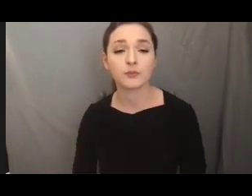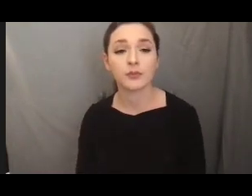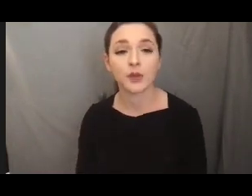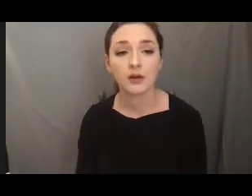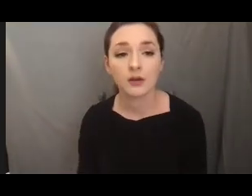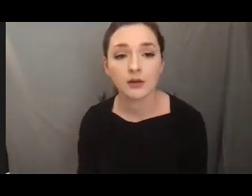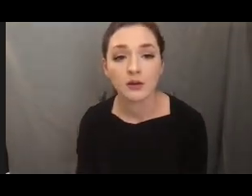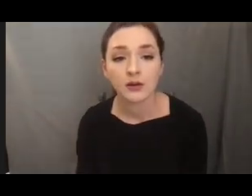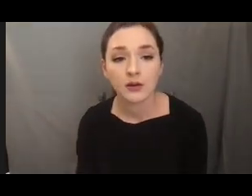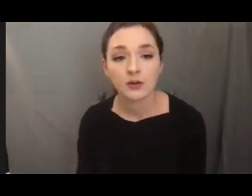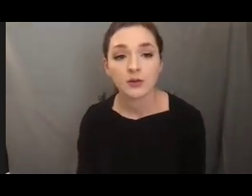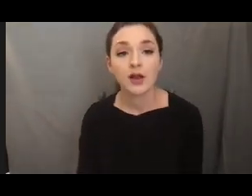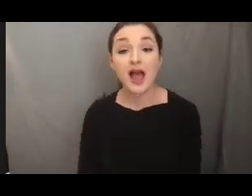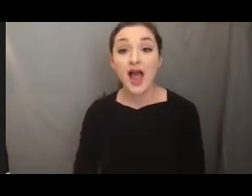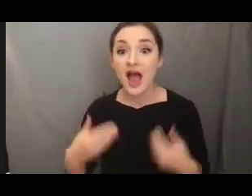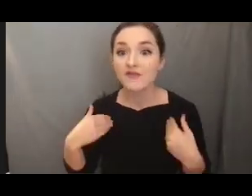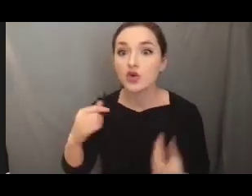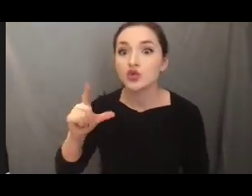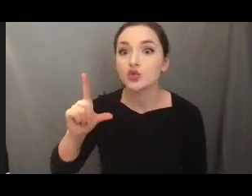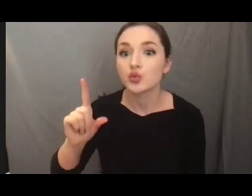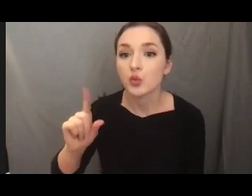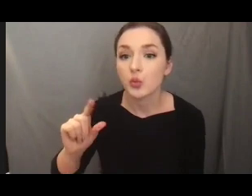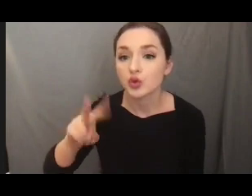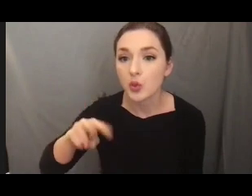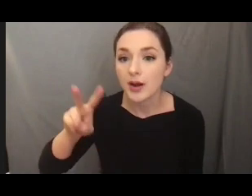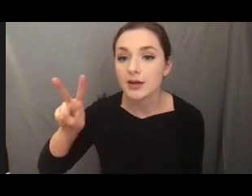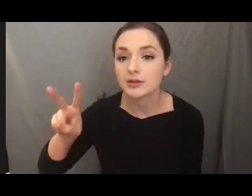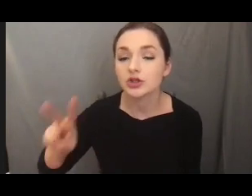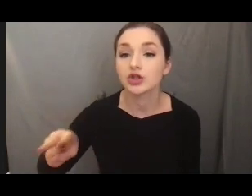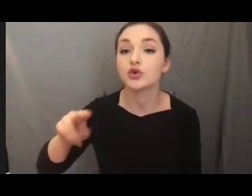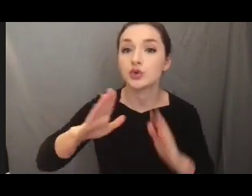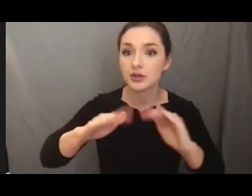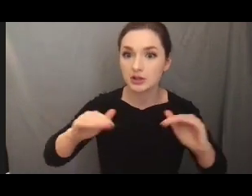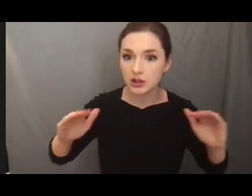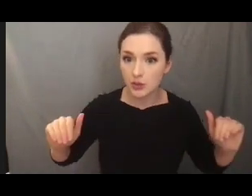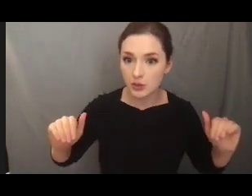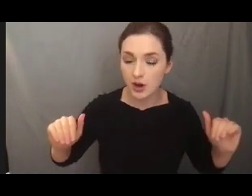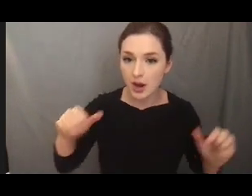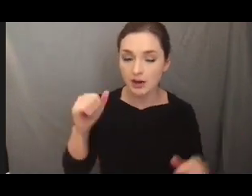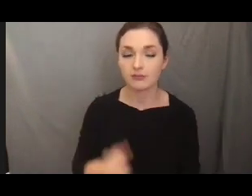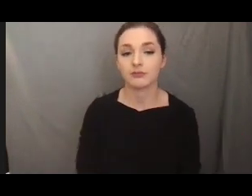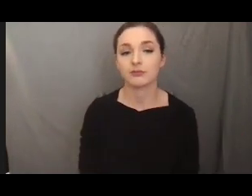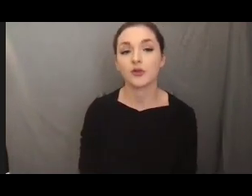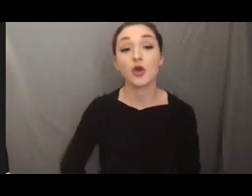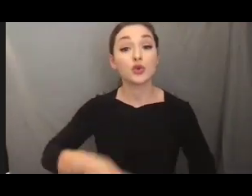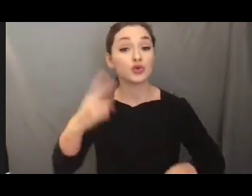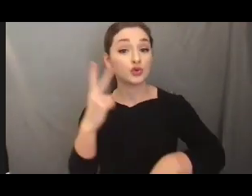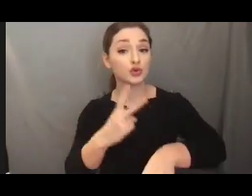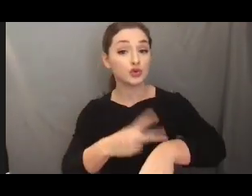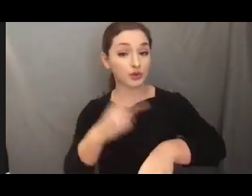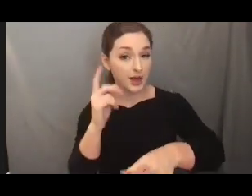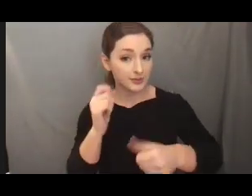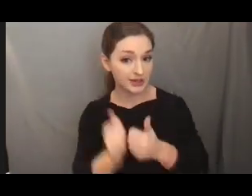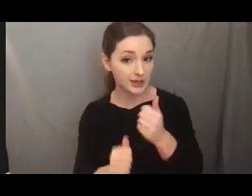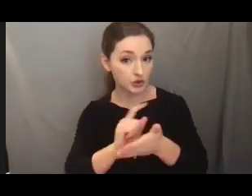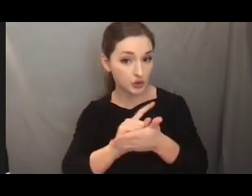now 22 in all. Yet twice every week, she and Wilma took the bus to the nearest hospital